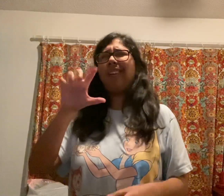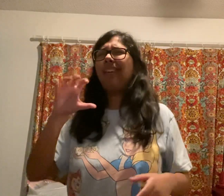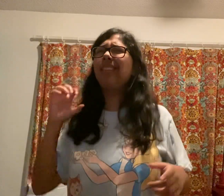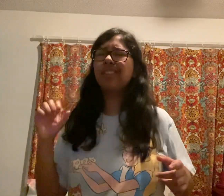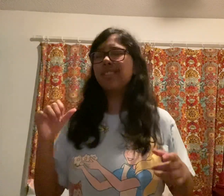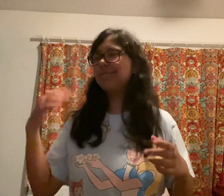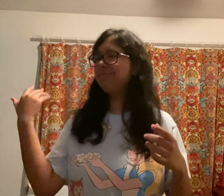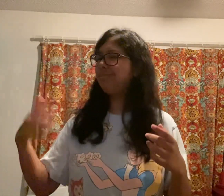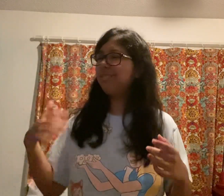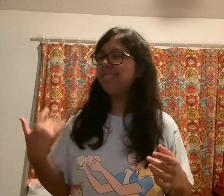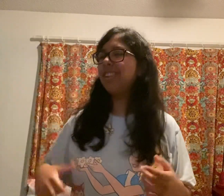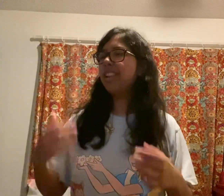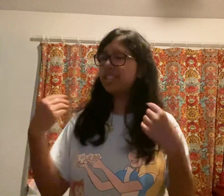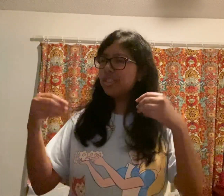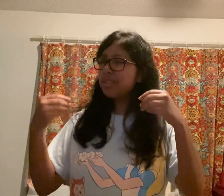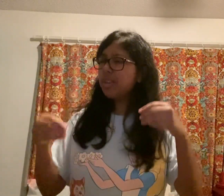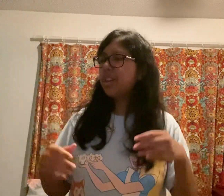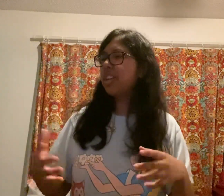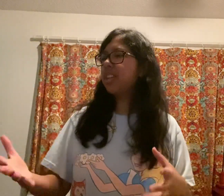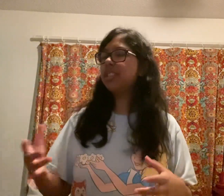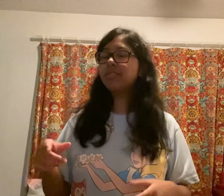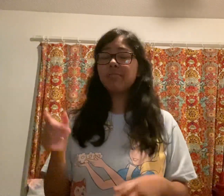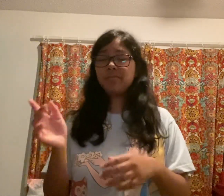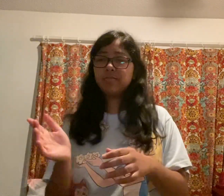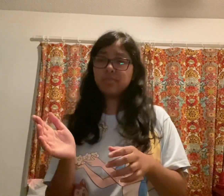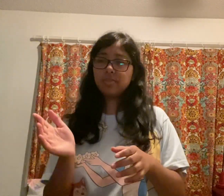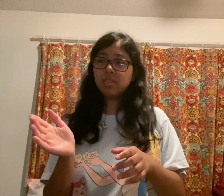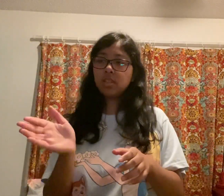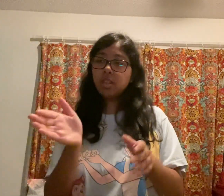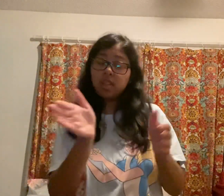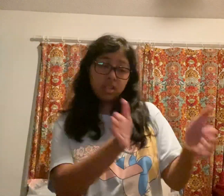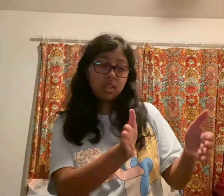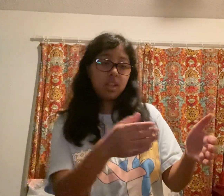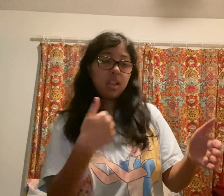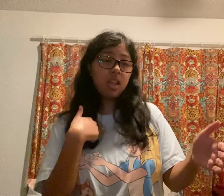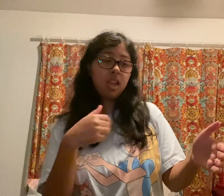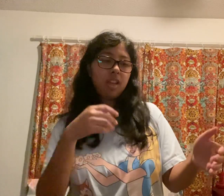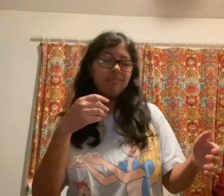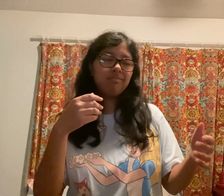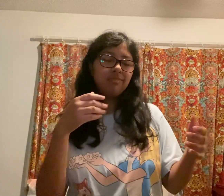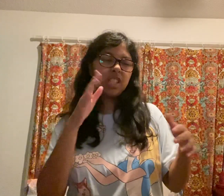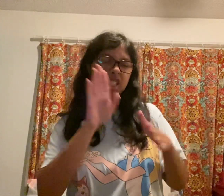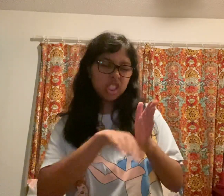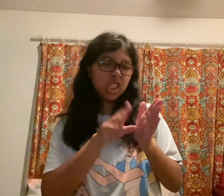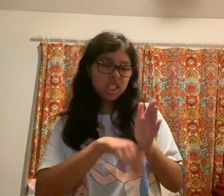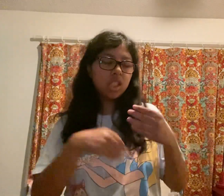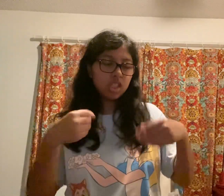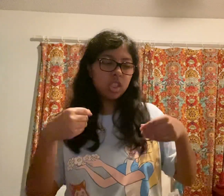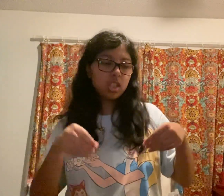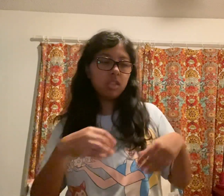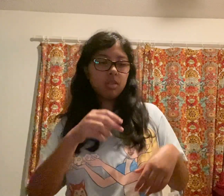typical stores like Penny's and Sears on one wing and your more expensive stores like Coach and Saks Fifth Avenue on the other